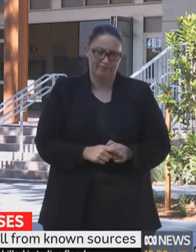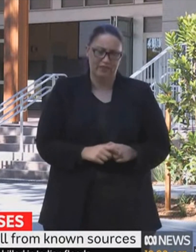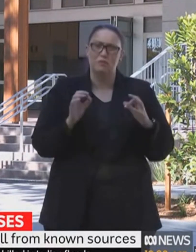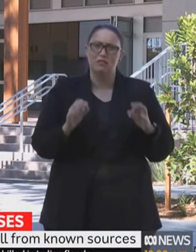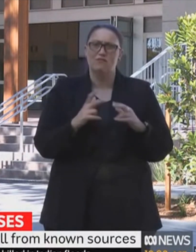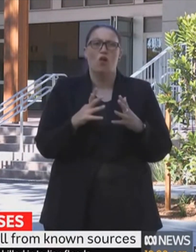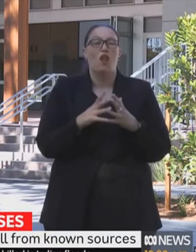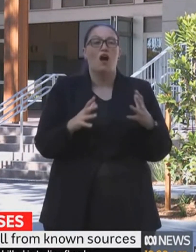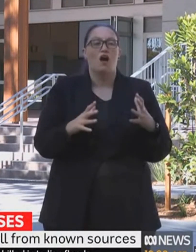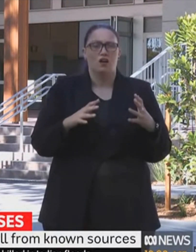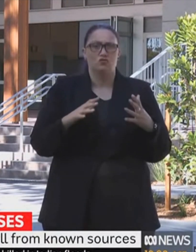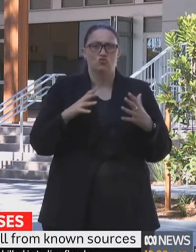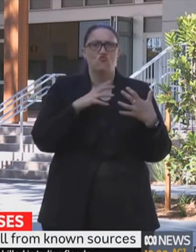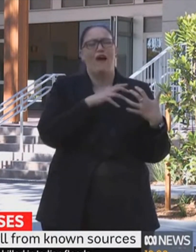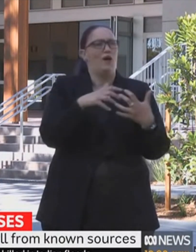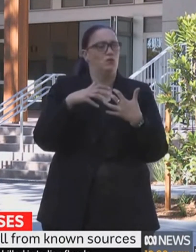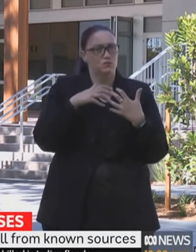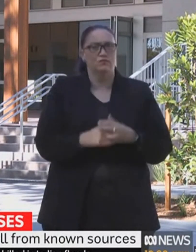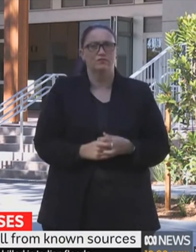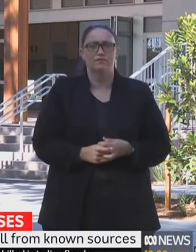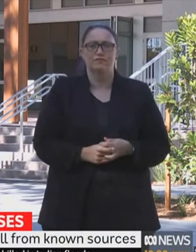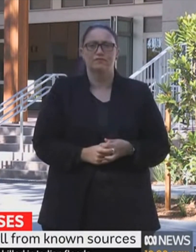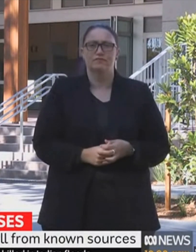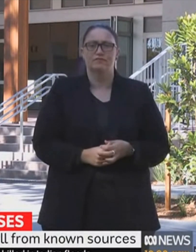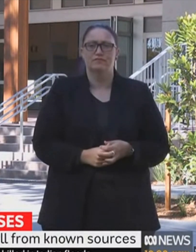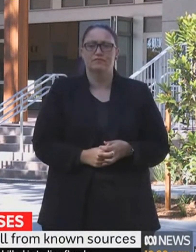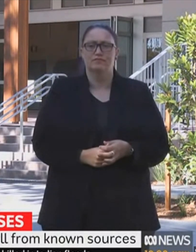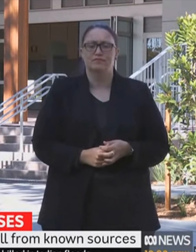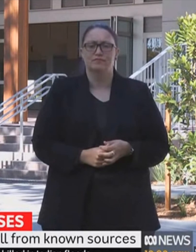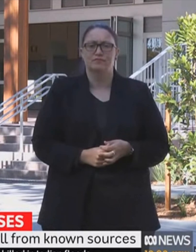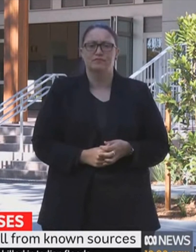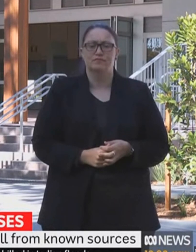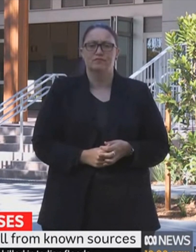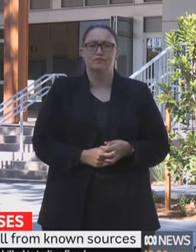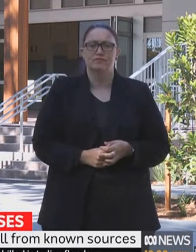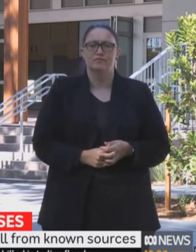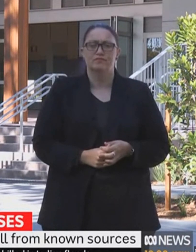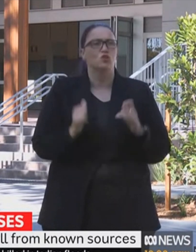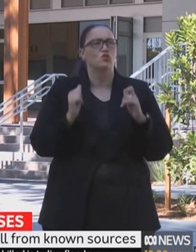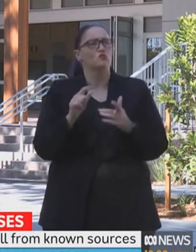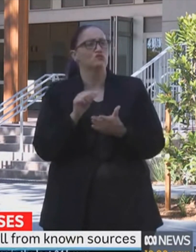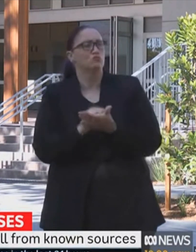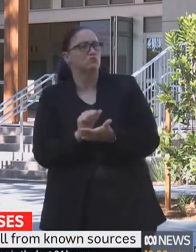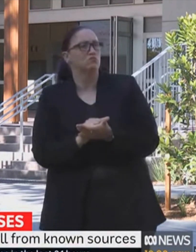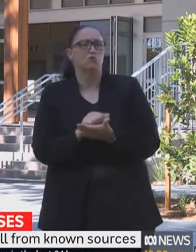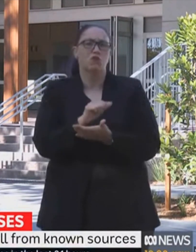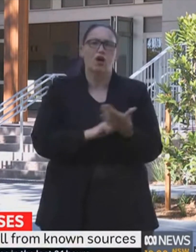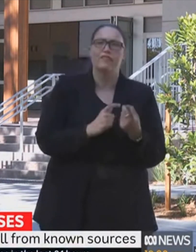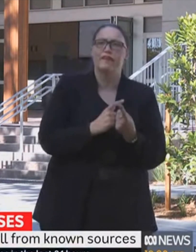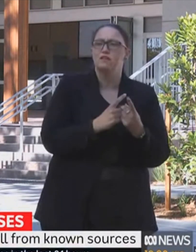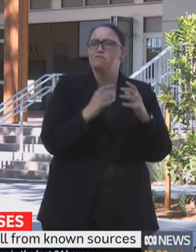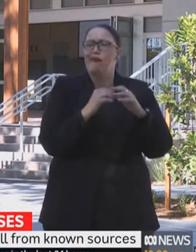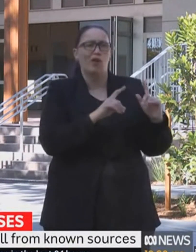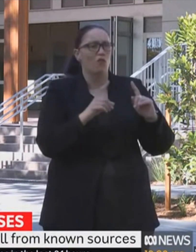around large crowds, whether it's going about your daily business or whether it's hoping to socialise with others, please limit